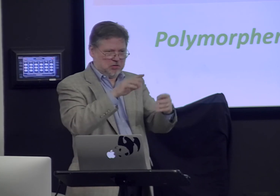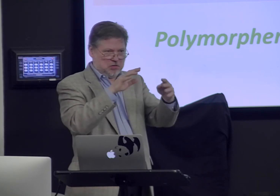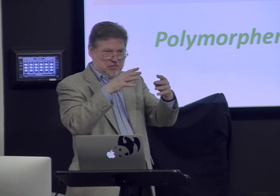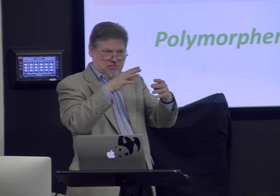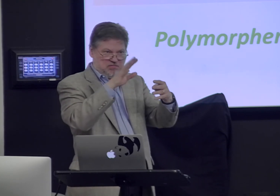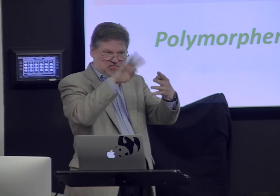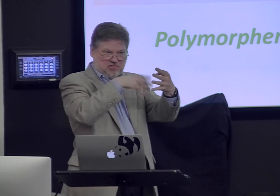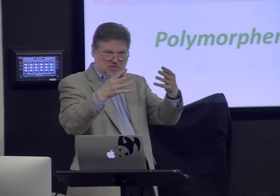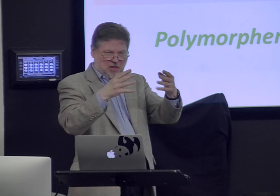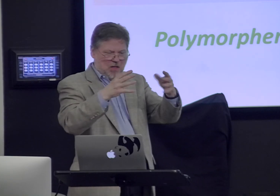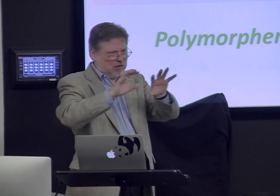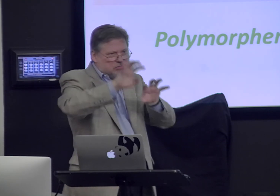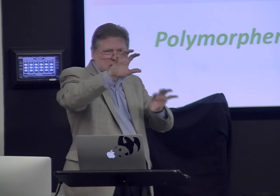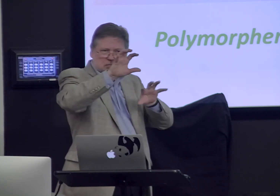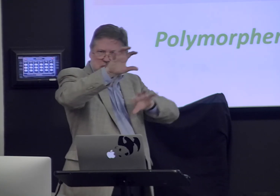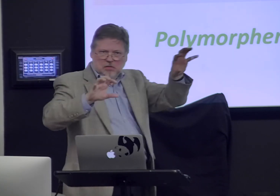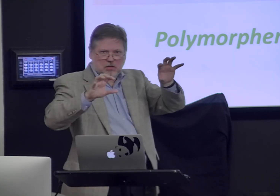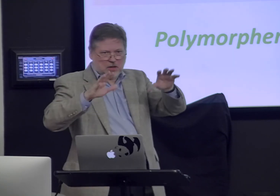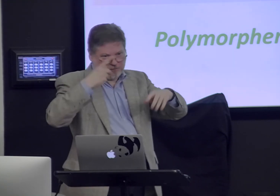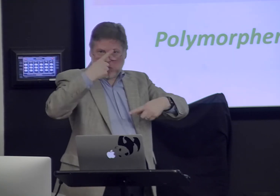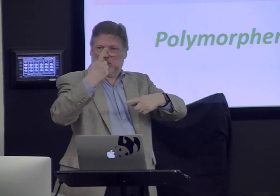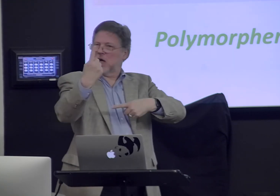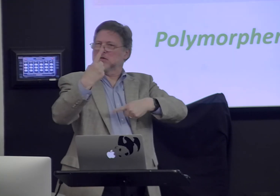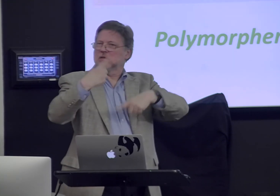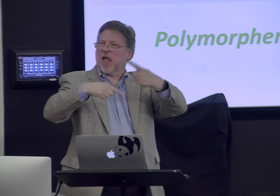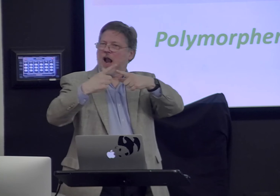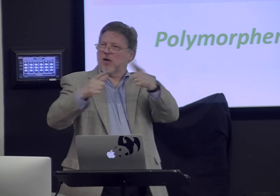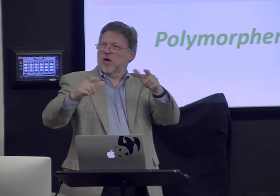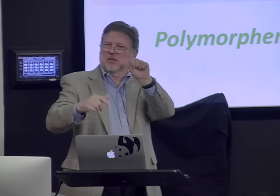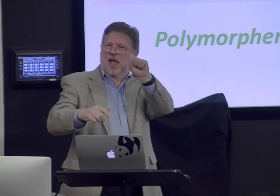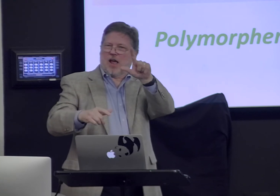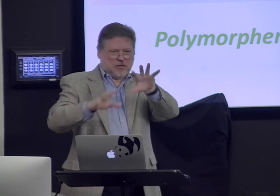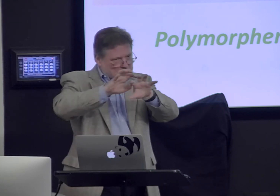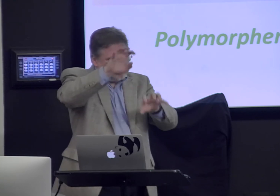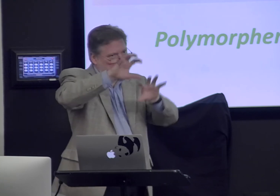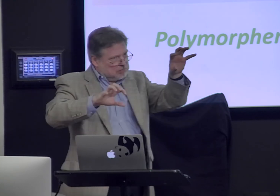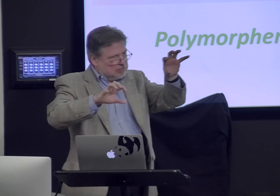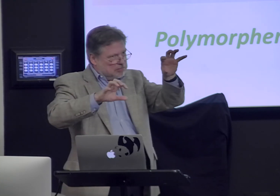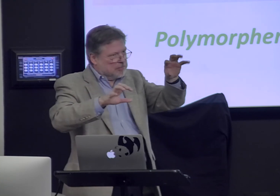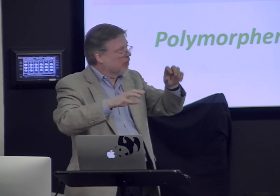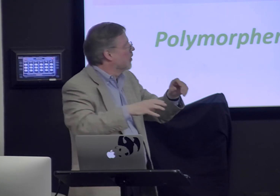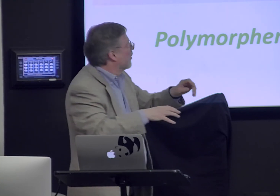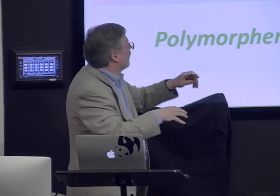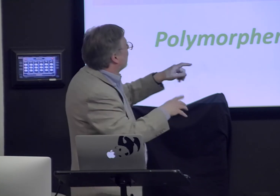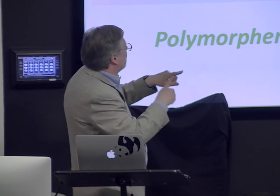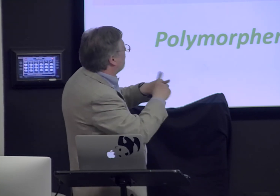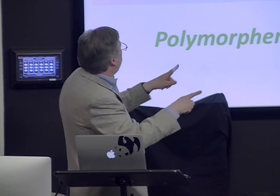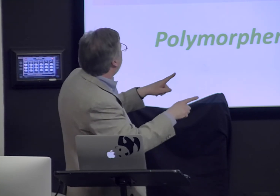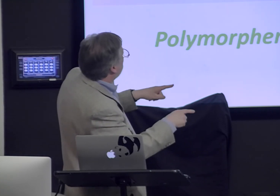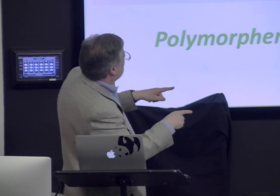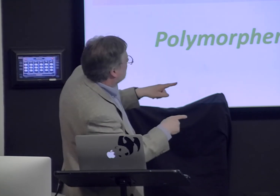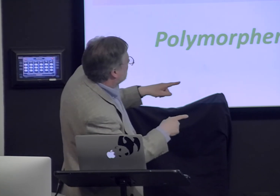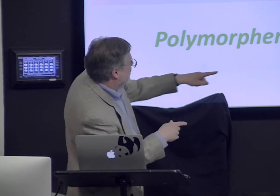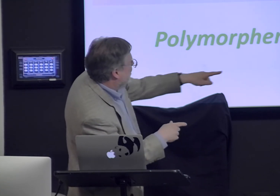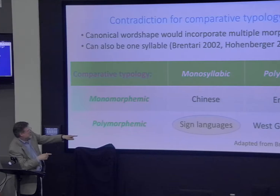the lexicon of American Sign Language. So sign languages, all sign languages